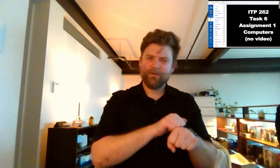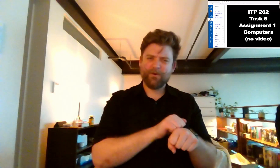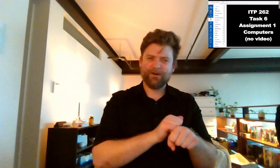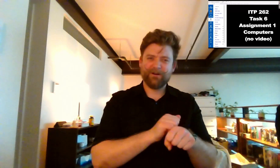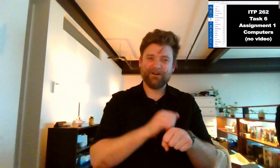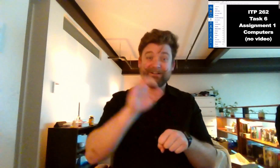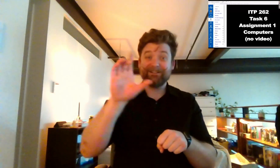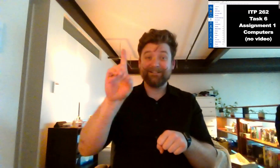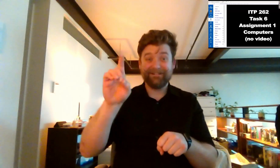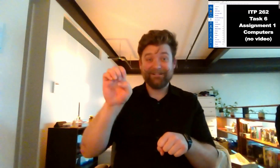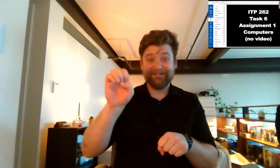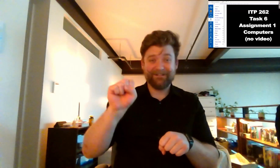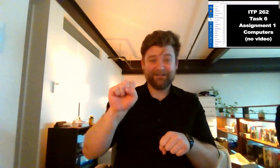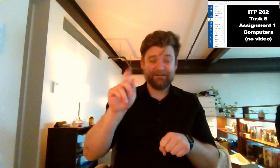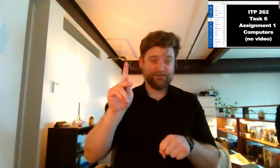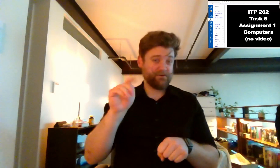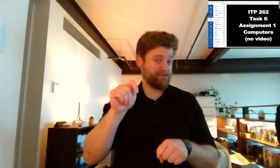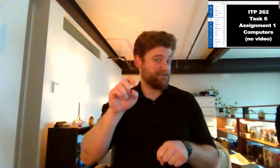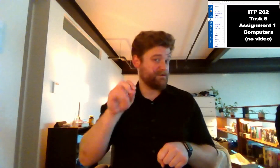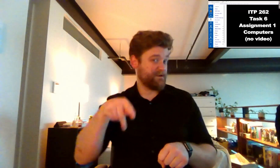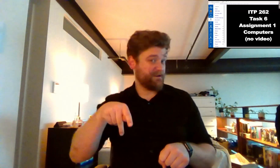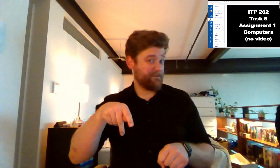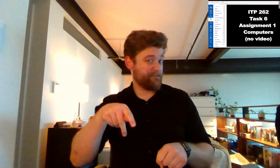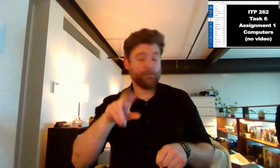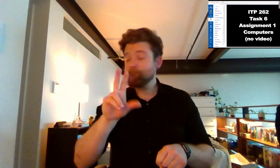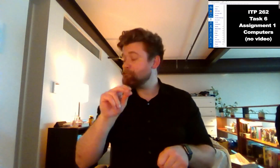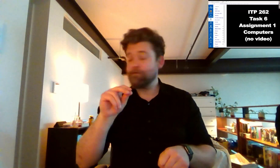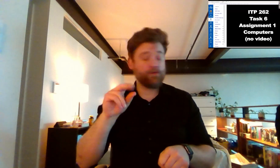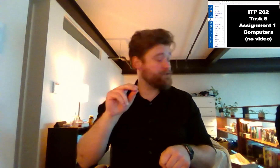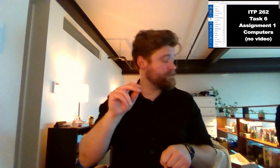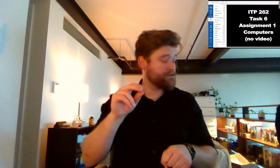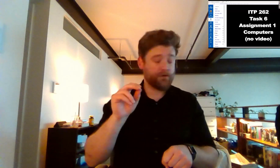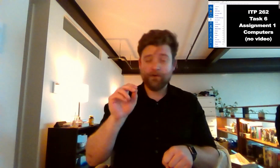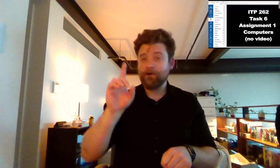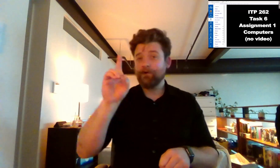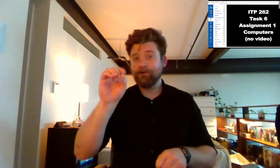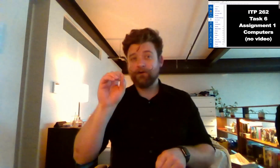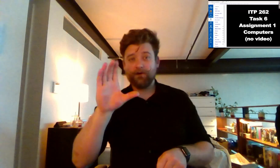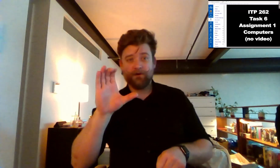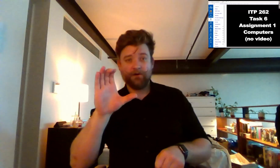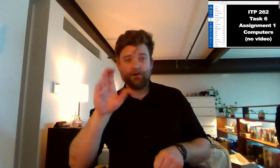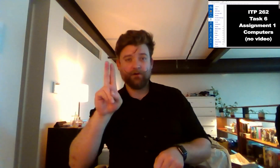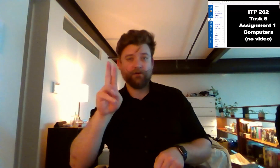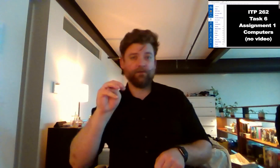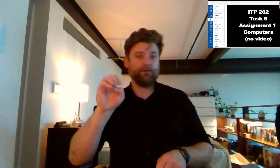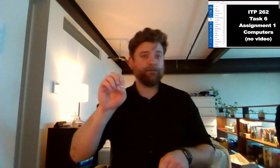You save it in the document folder. That folder is on the desktop.